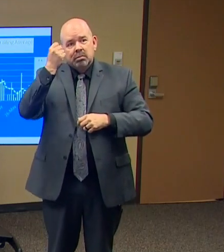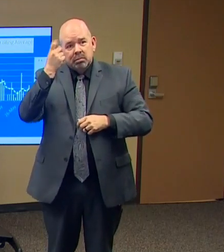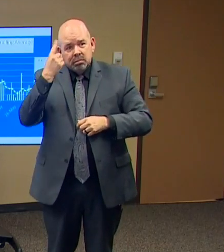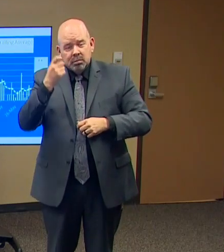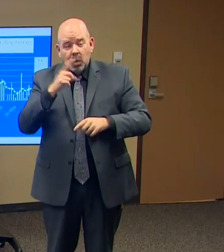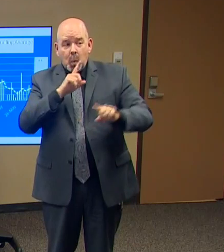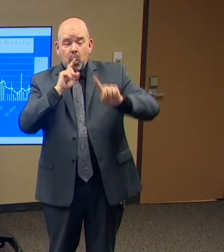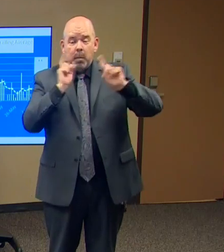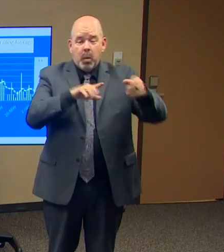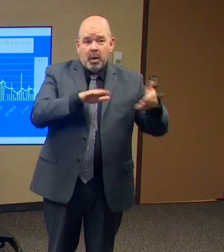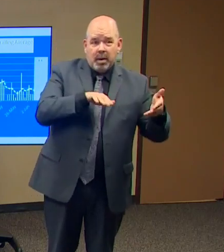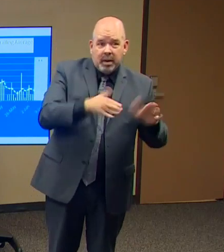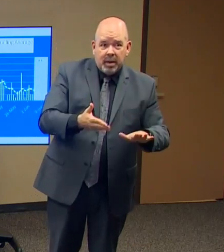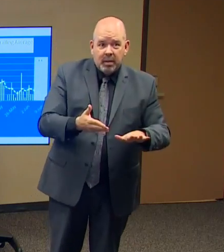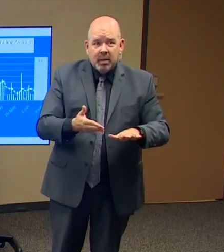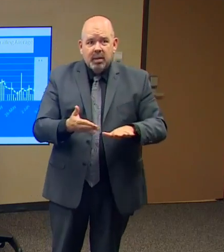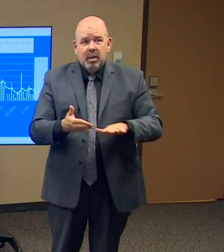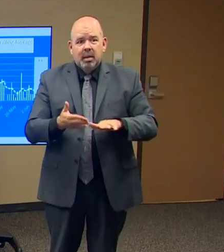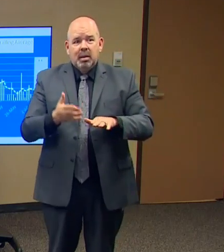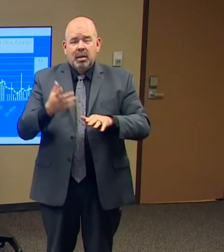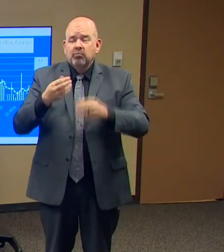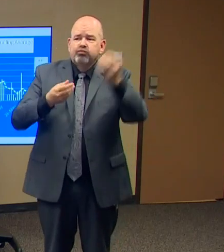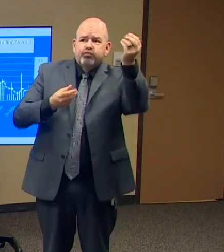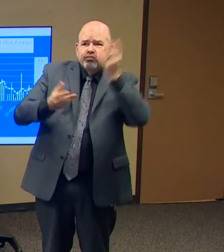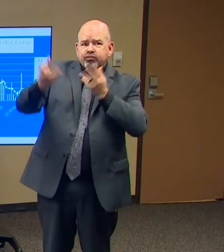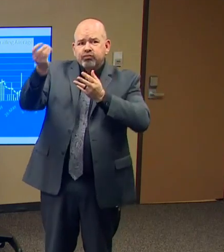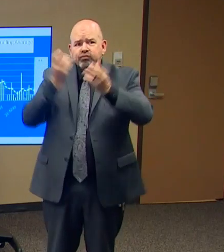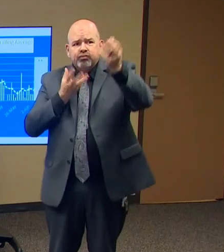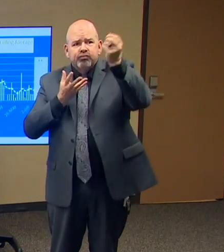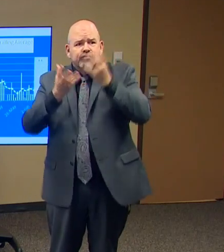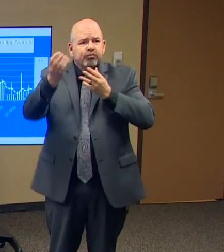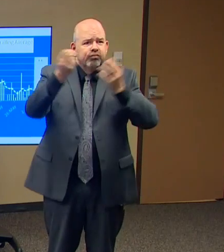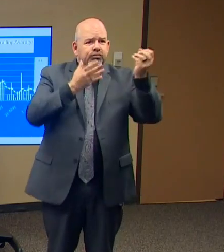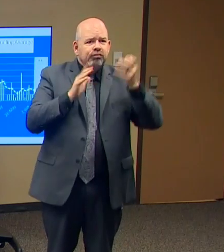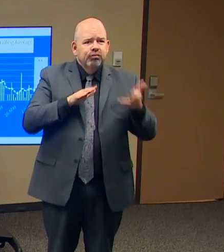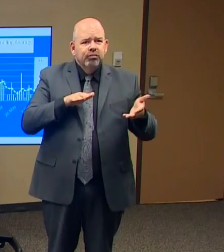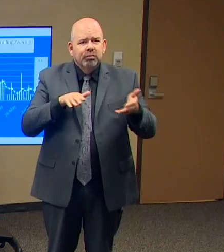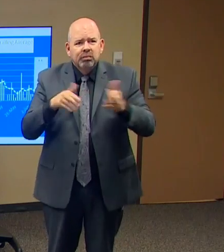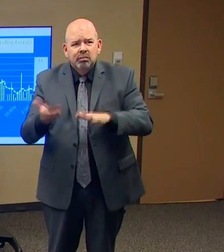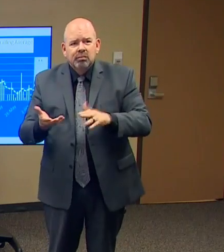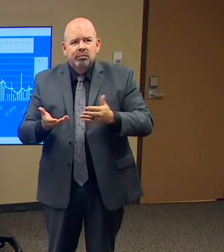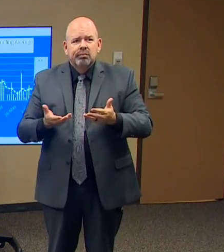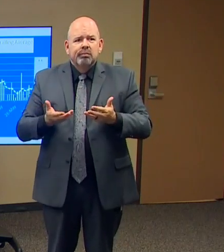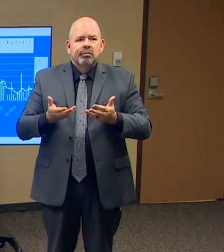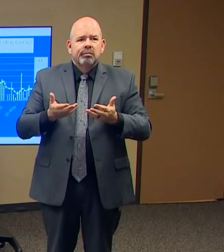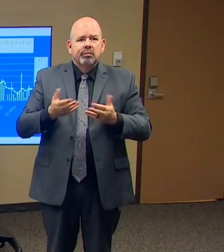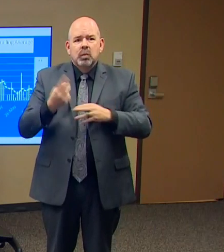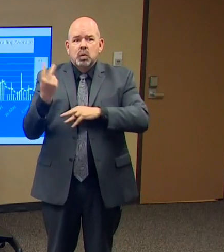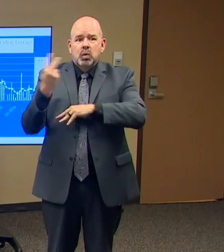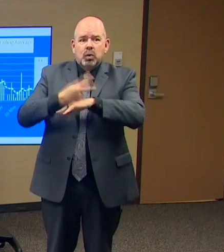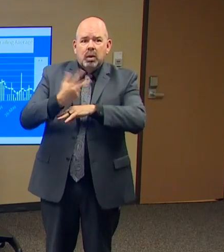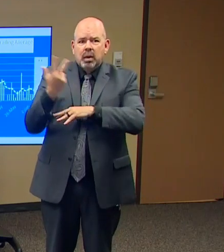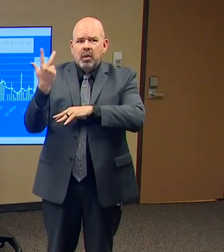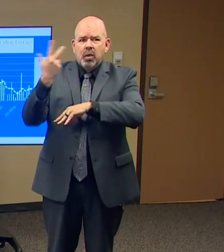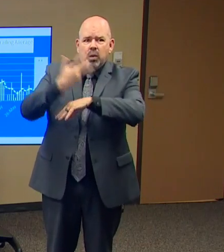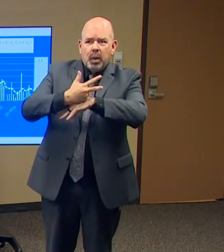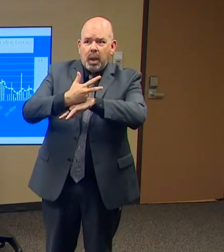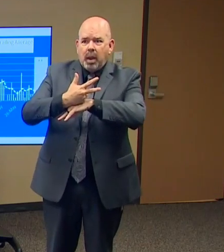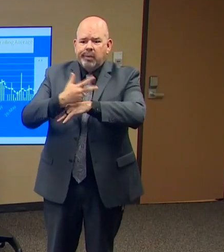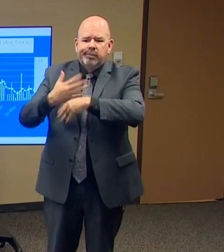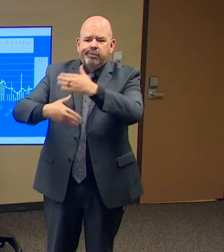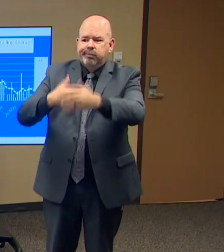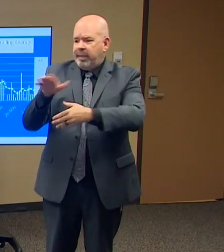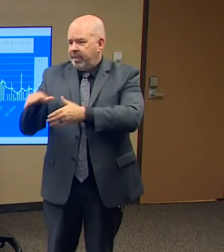announce them every day, it's as soon as we get that report. Sometimes it takes some, processes to confirm the